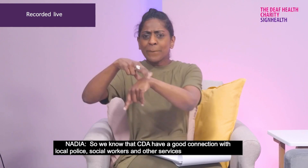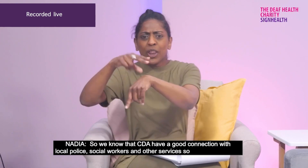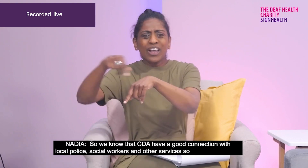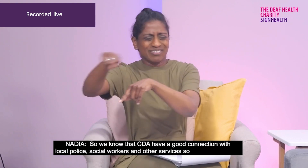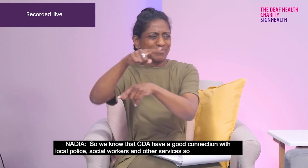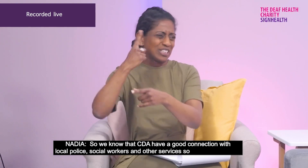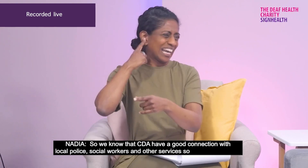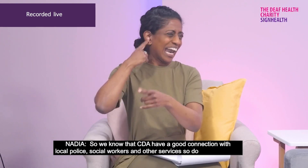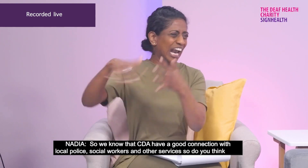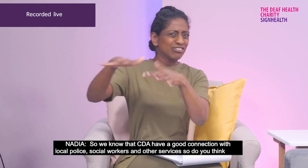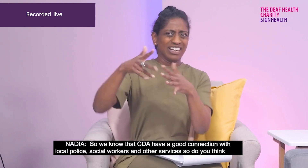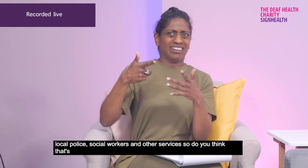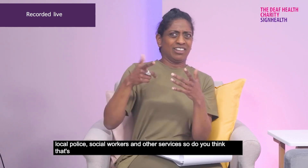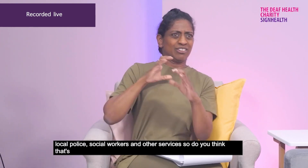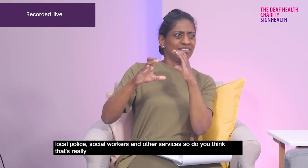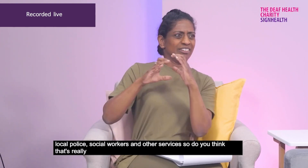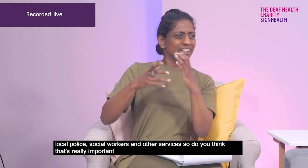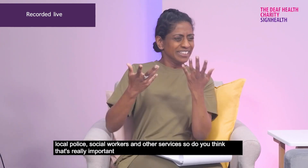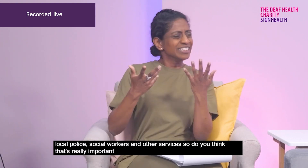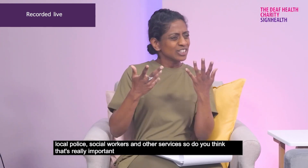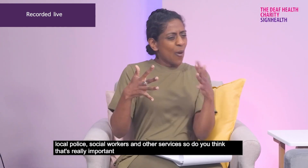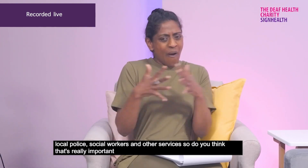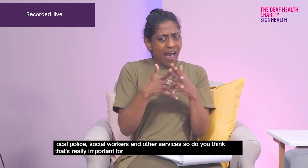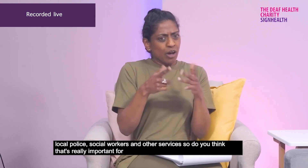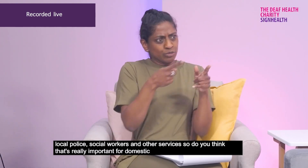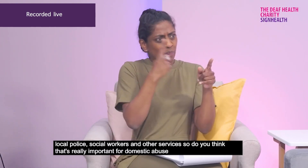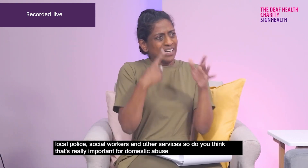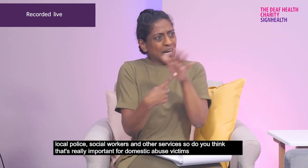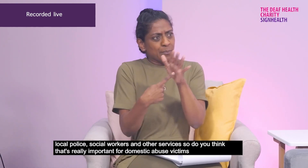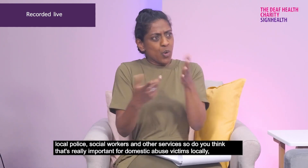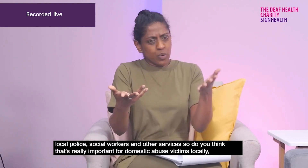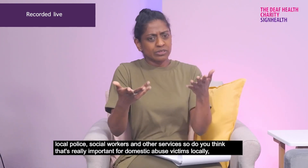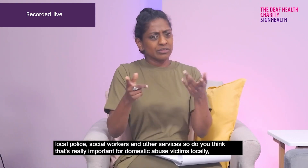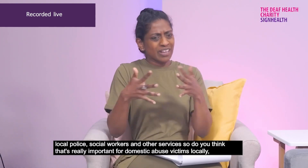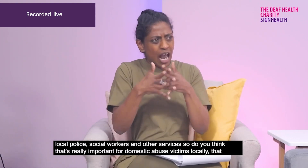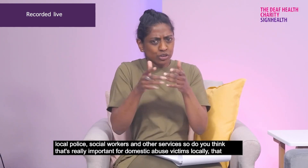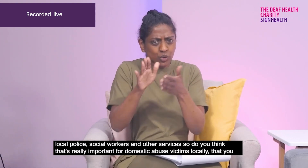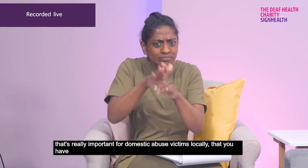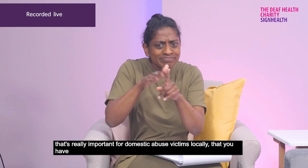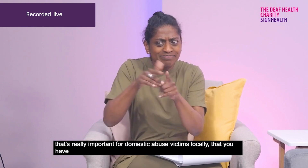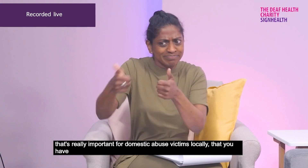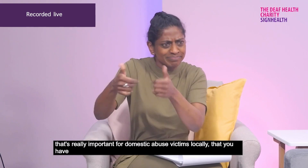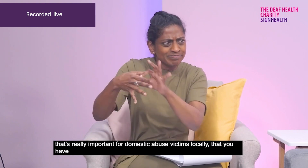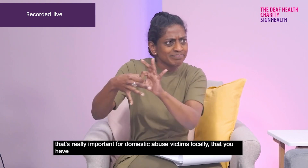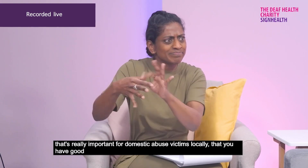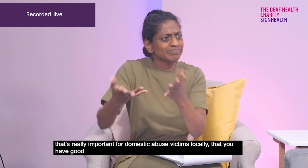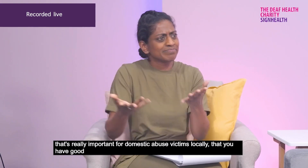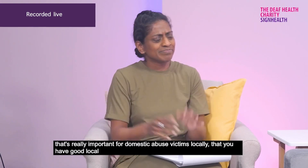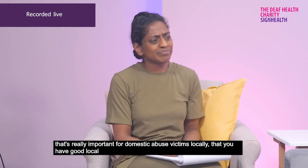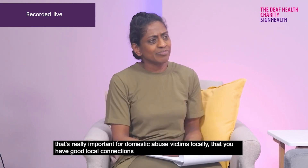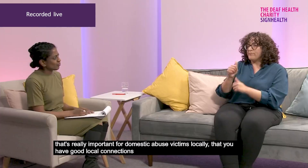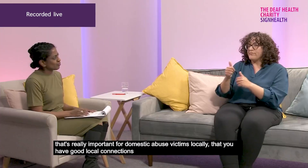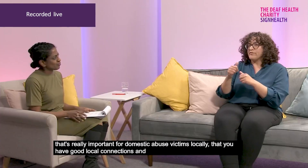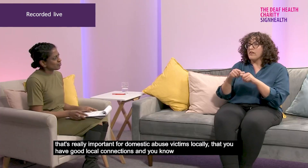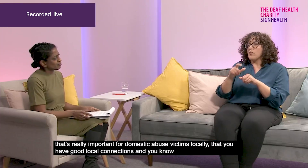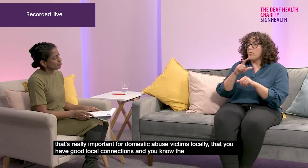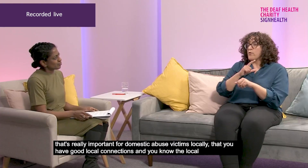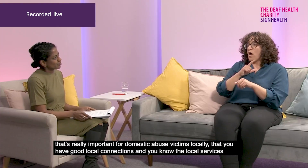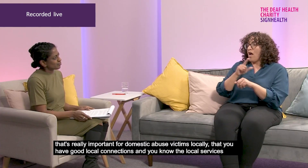So do you think that's really important for domestic abuse victims locally, that you've got good local connections and that you know the local services